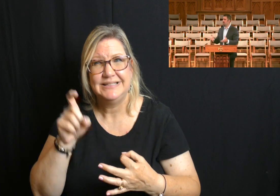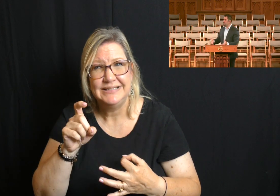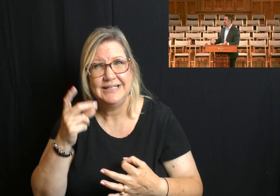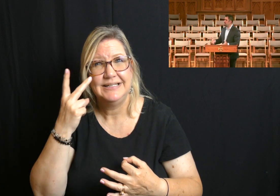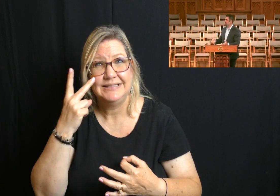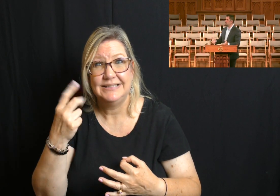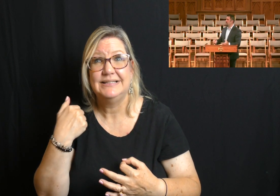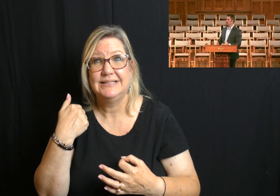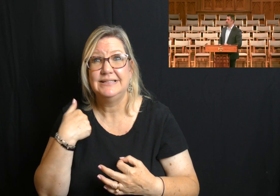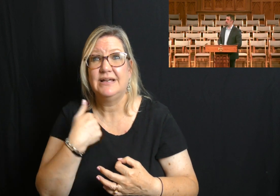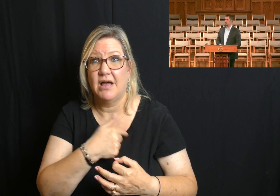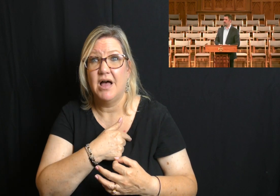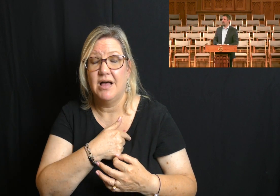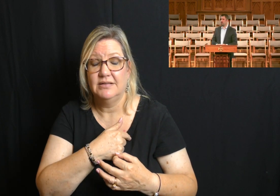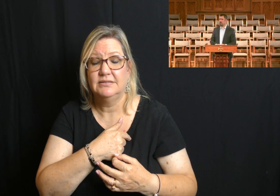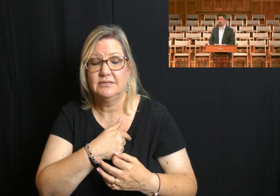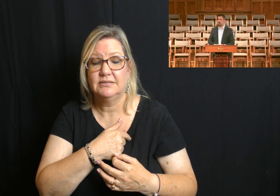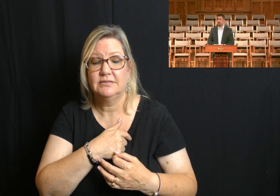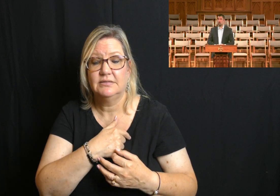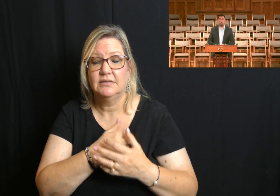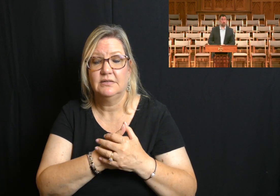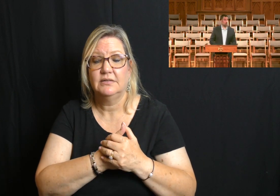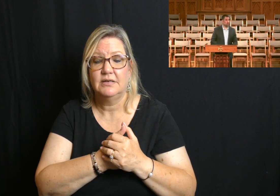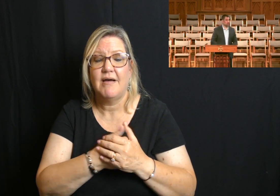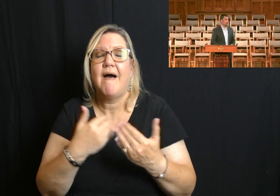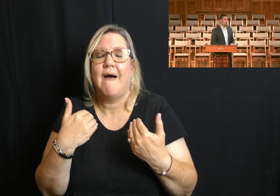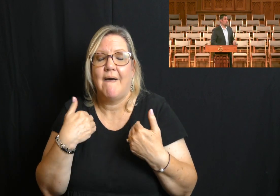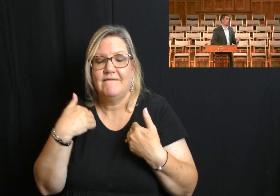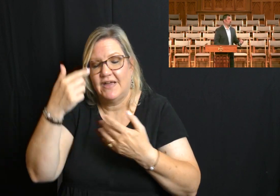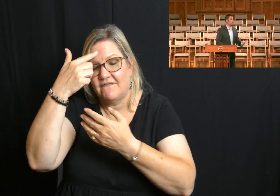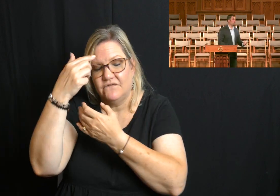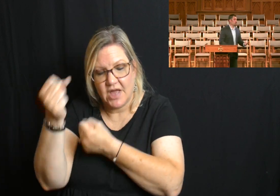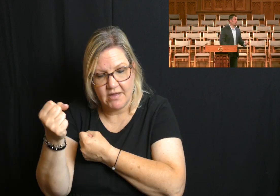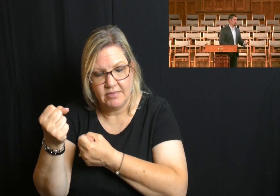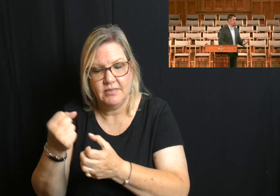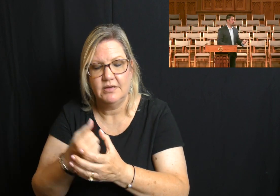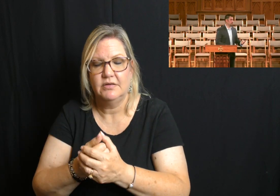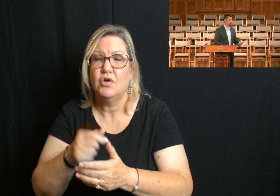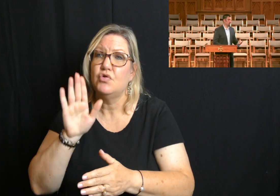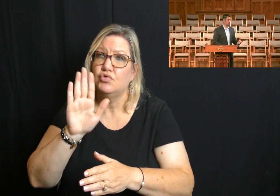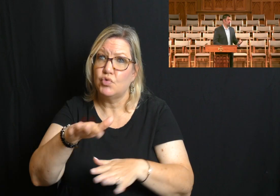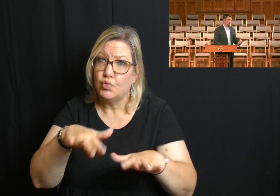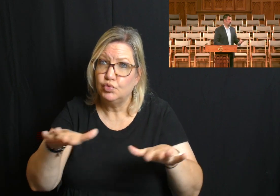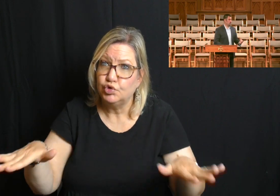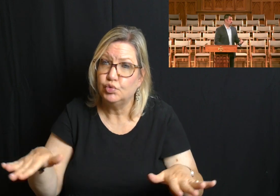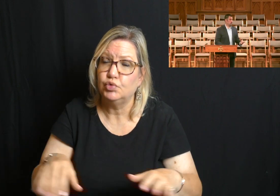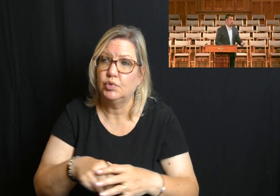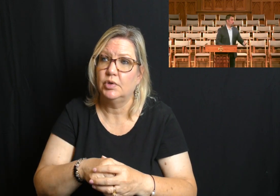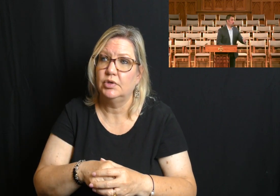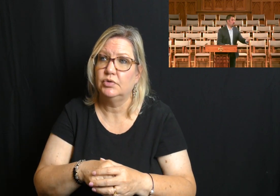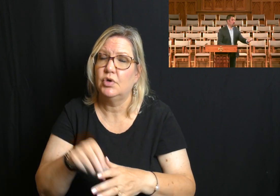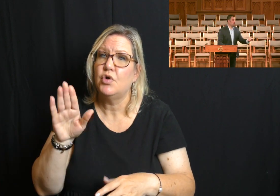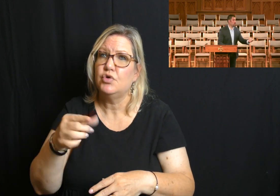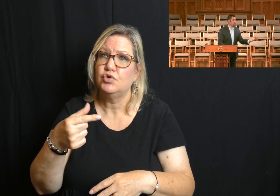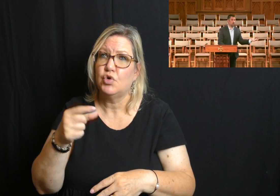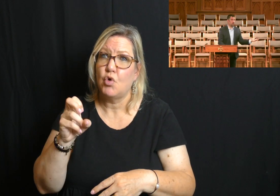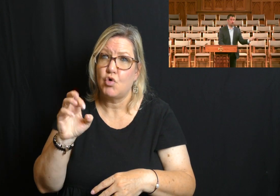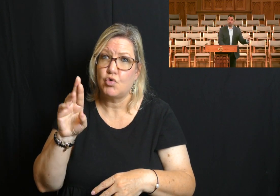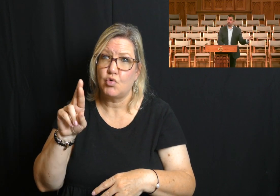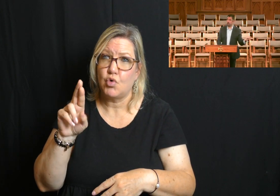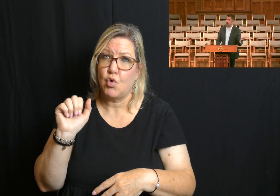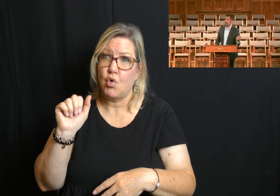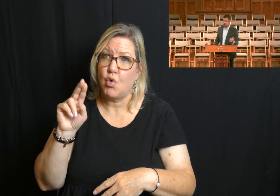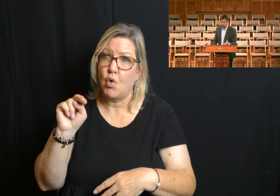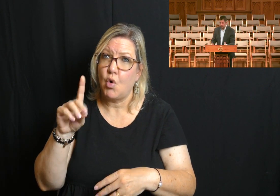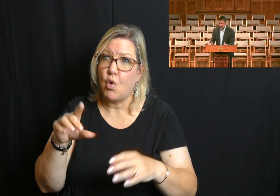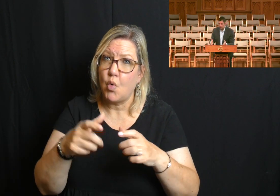acting in faith, not in fear. Your children, your grandchildren, the people that are not your children, but they're